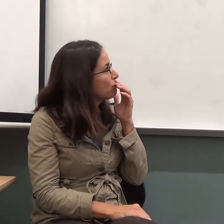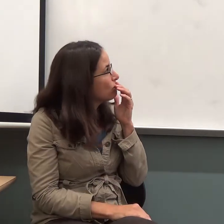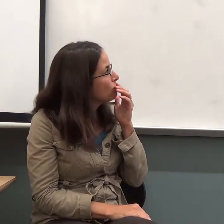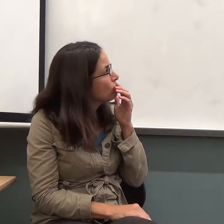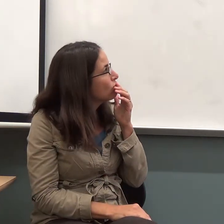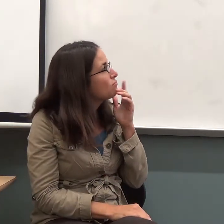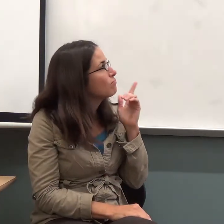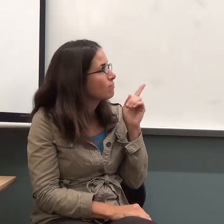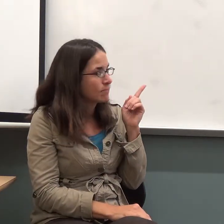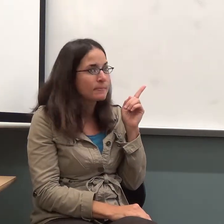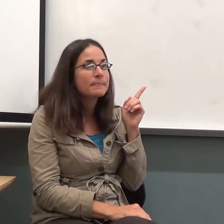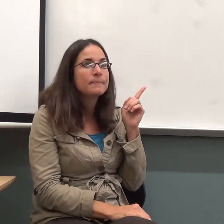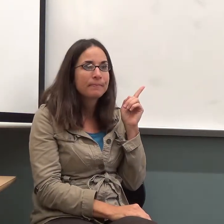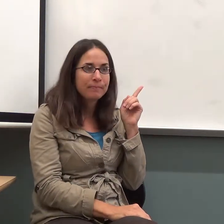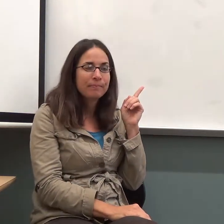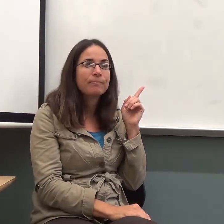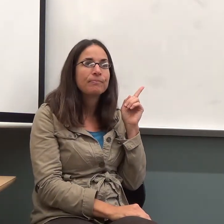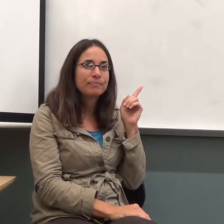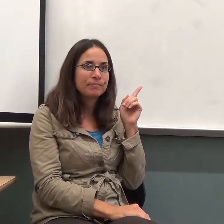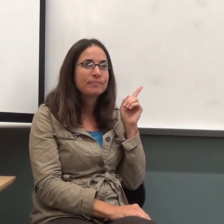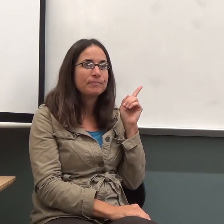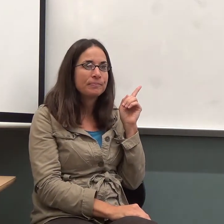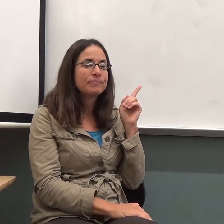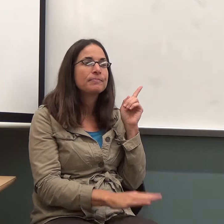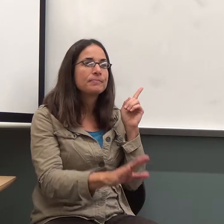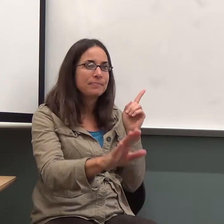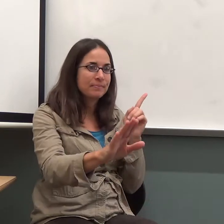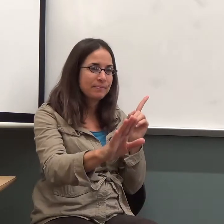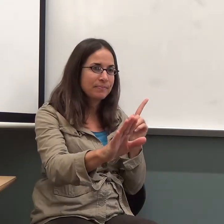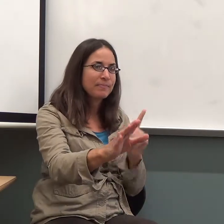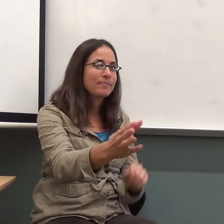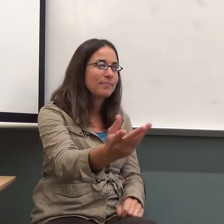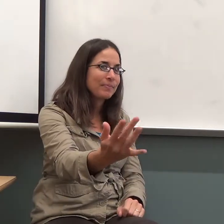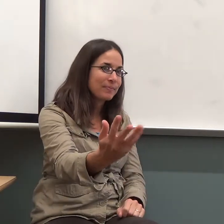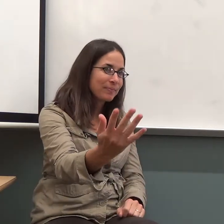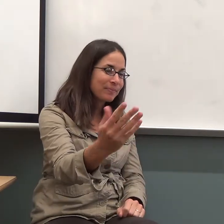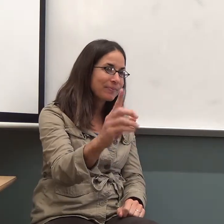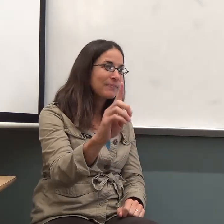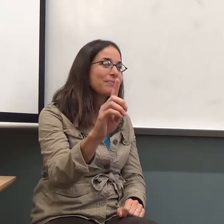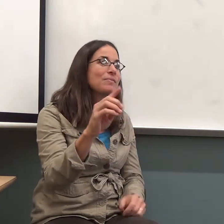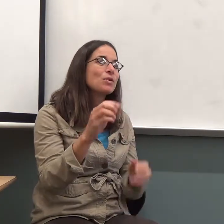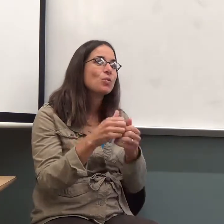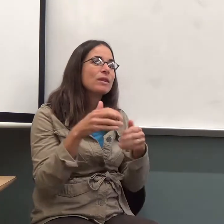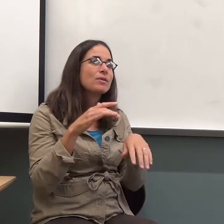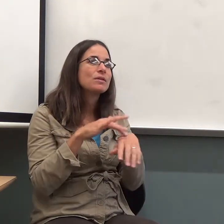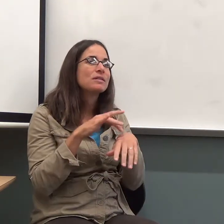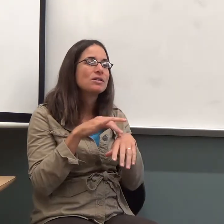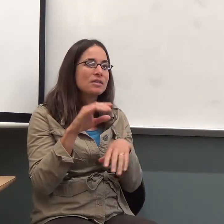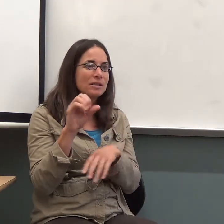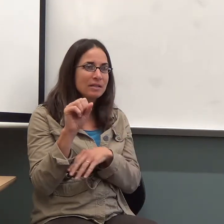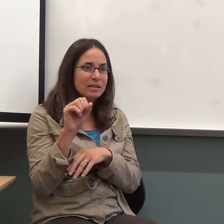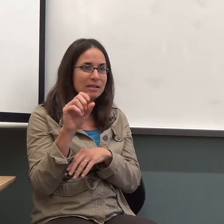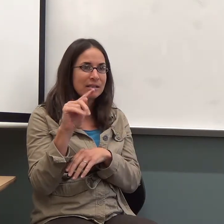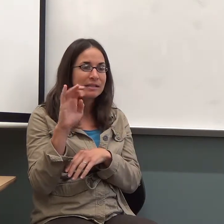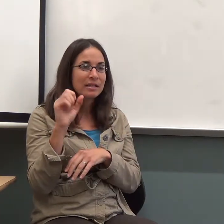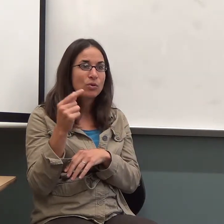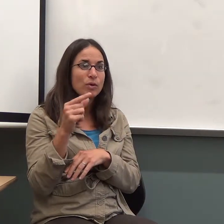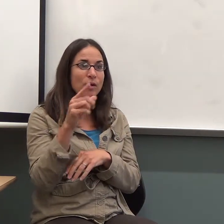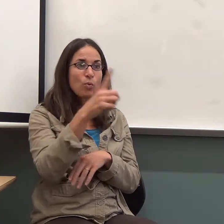driving wheel. A future car takes you from point A to point B without touching your steering wheel. That is a cool sentence.